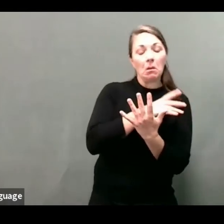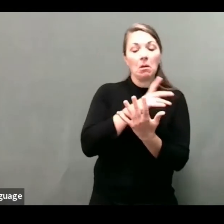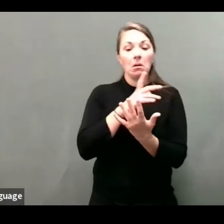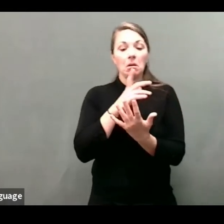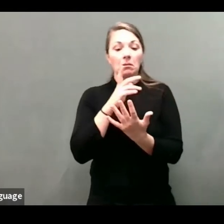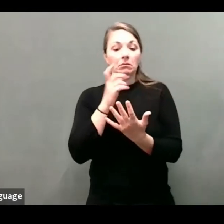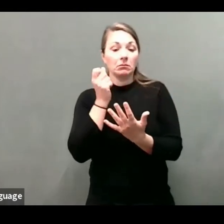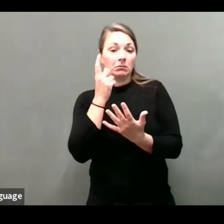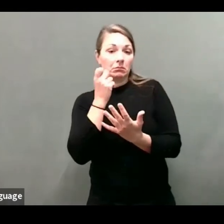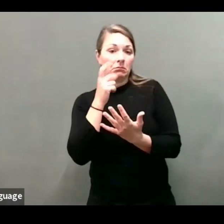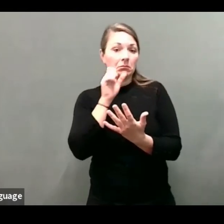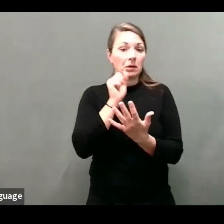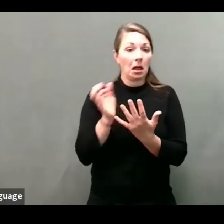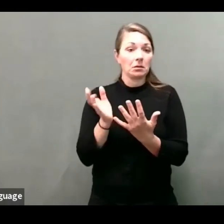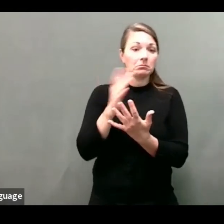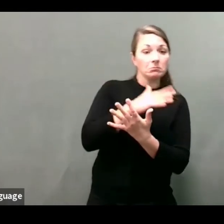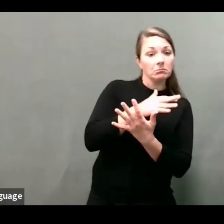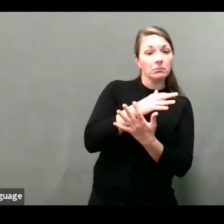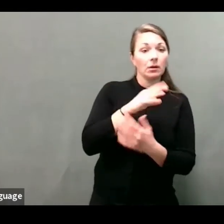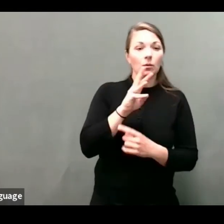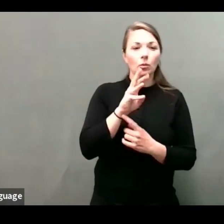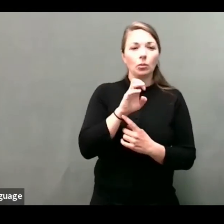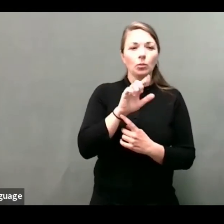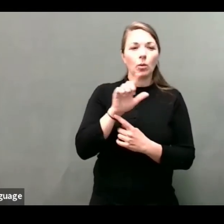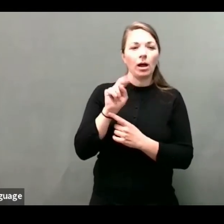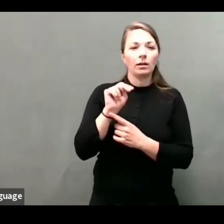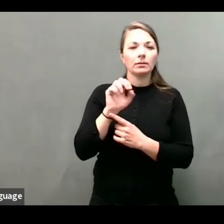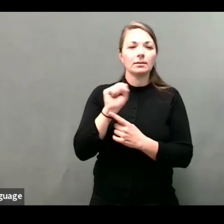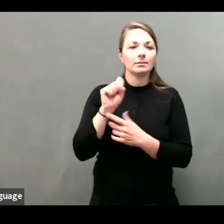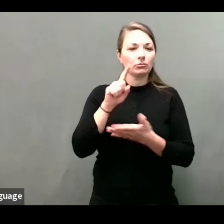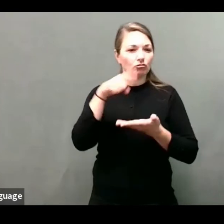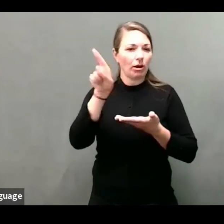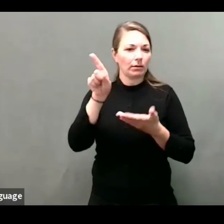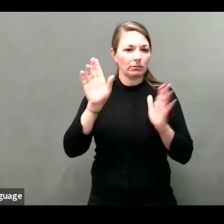do a wellness check, or SANEs could do a wellness check.